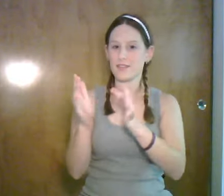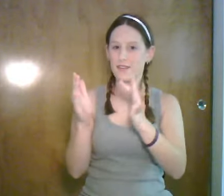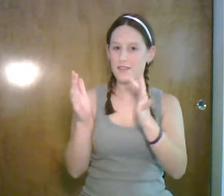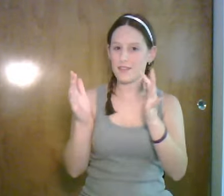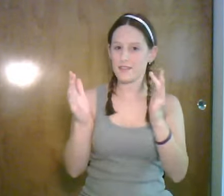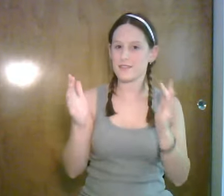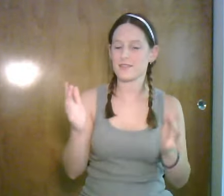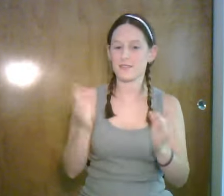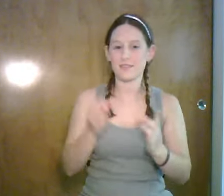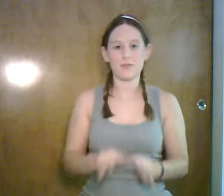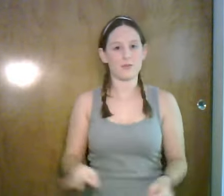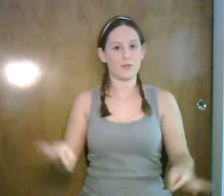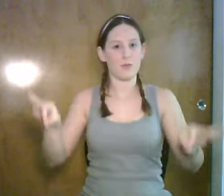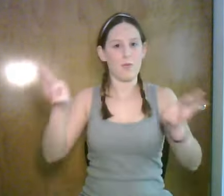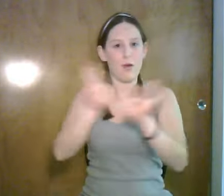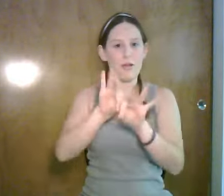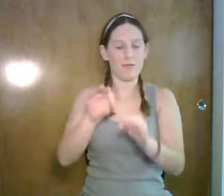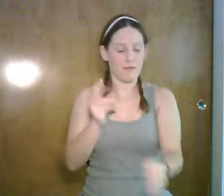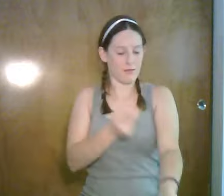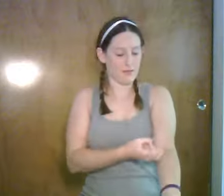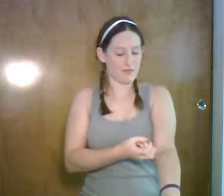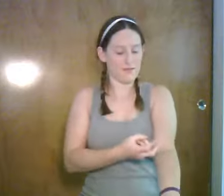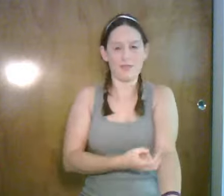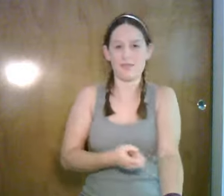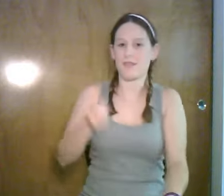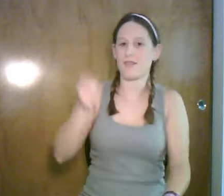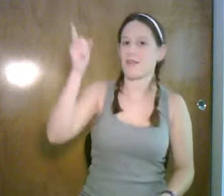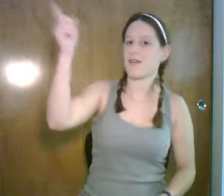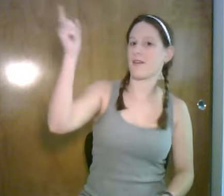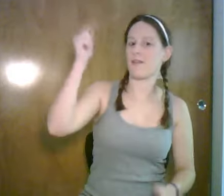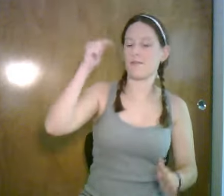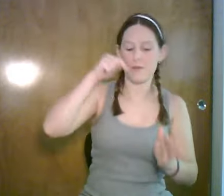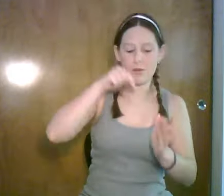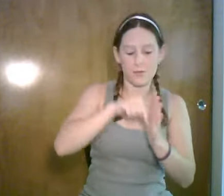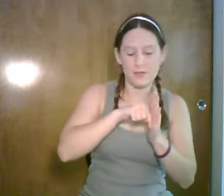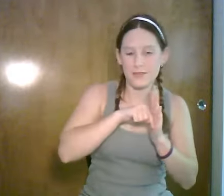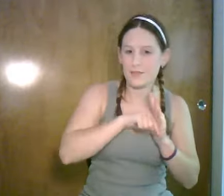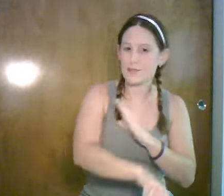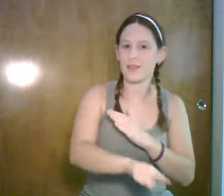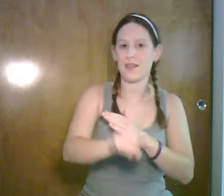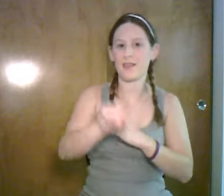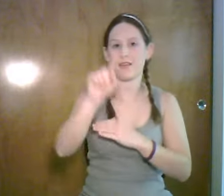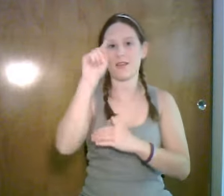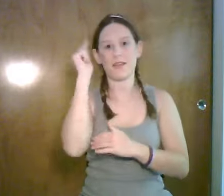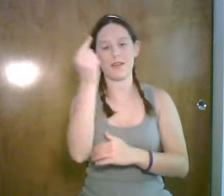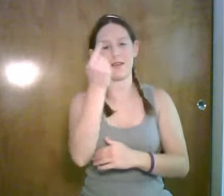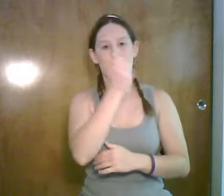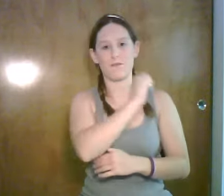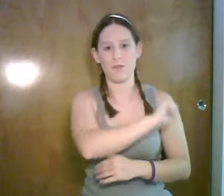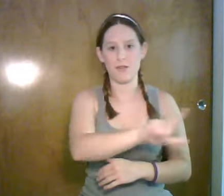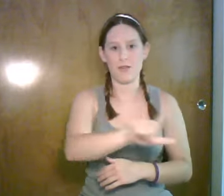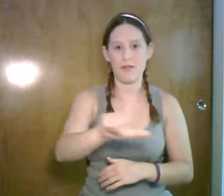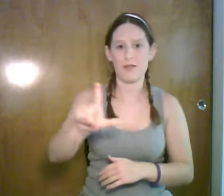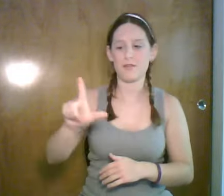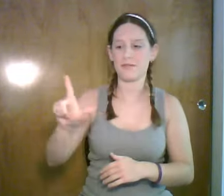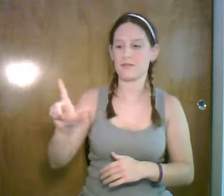Jesus, worthy is the Lamb that was slain for us